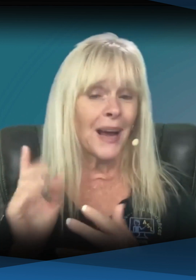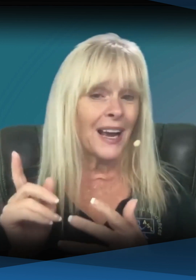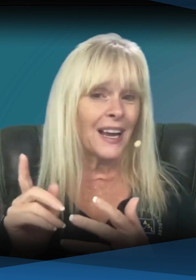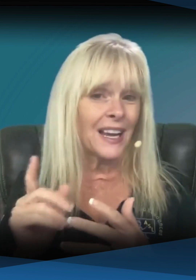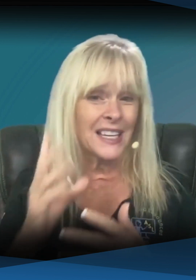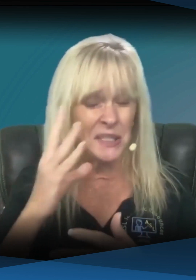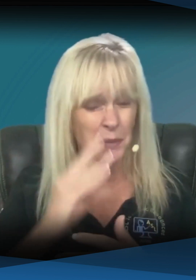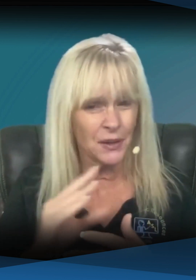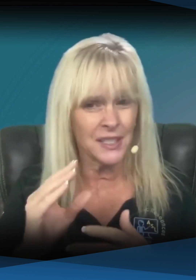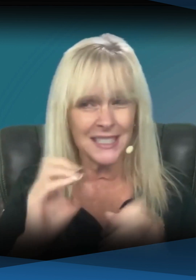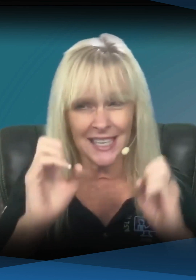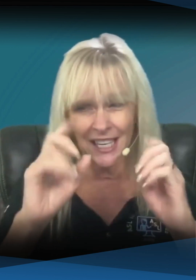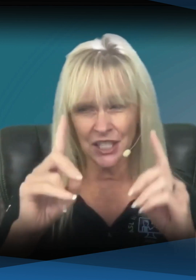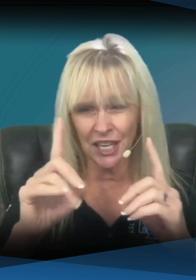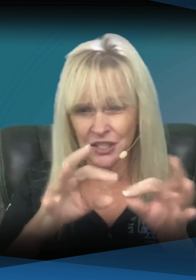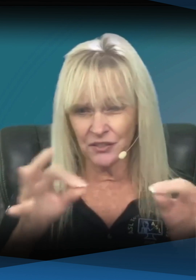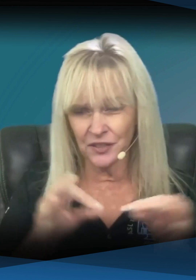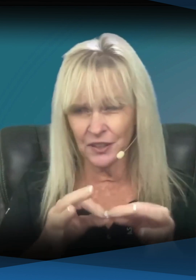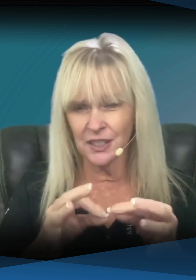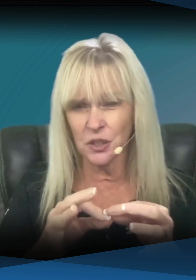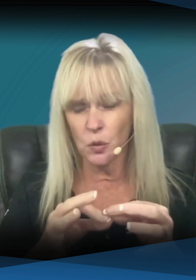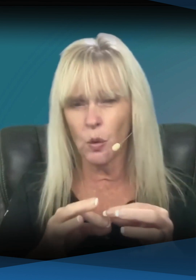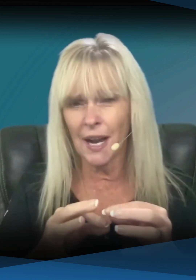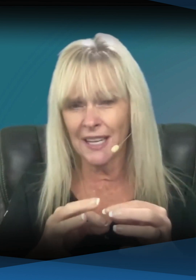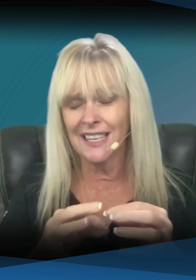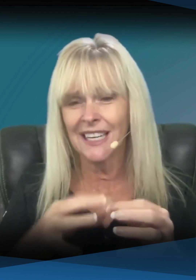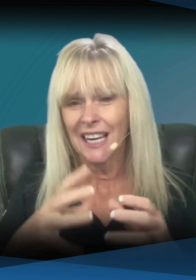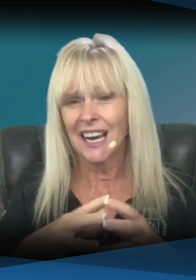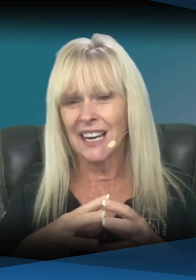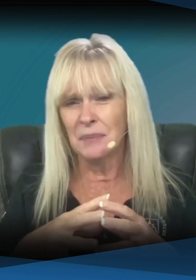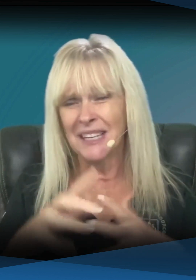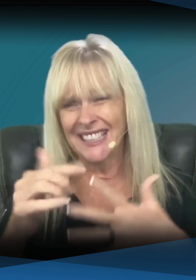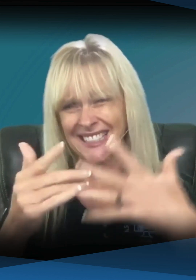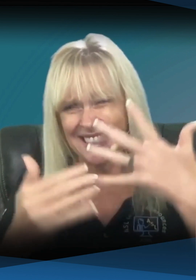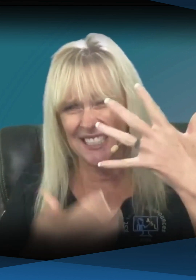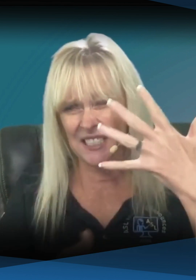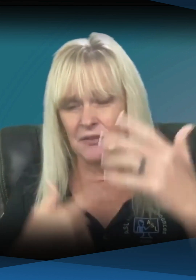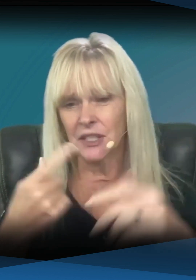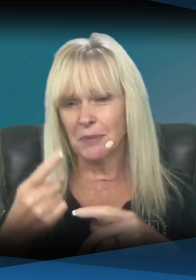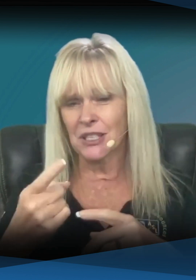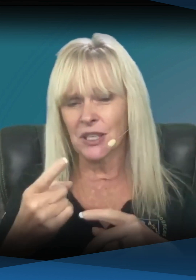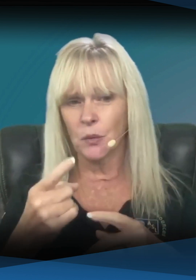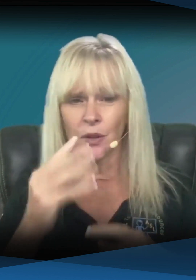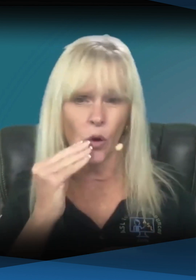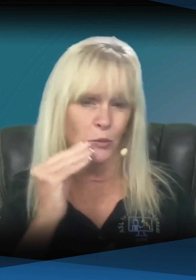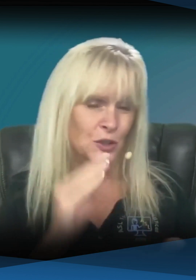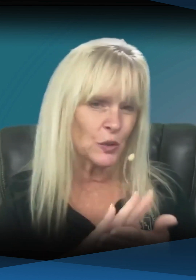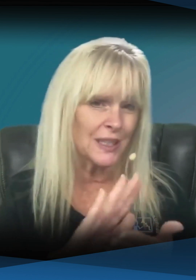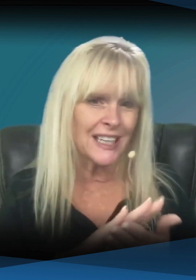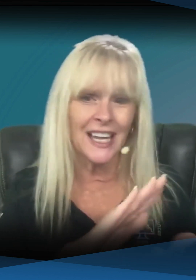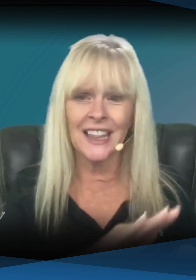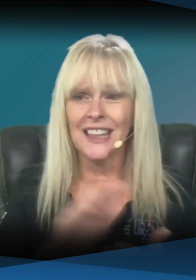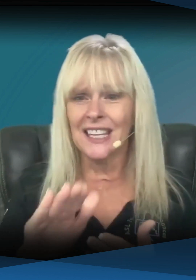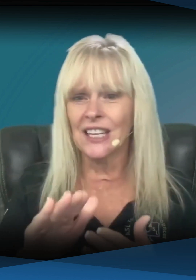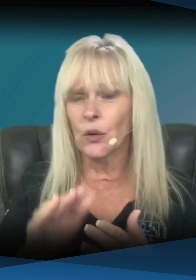my experience in education field is quite extensive, especially with homeschooling and then going